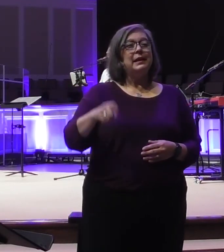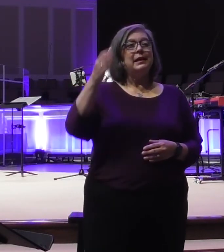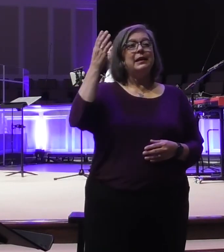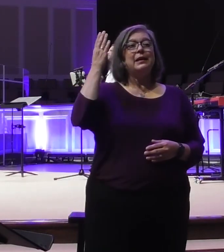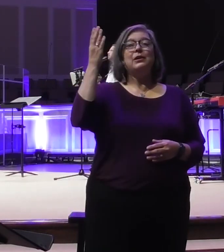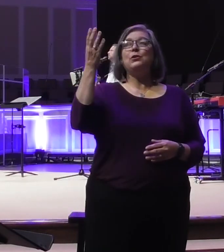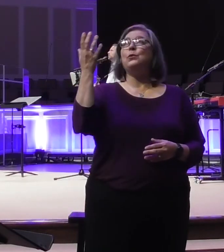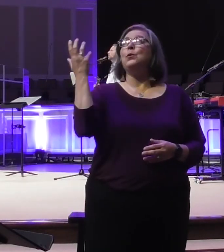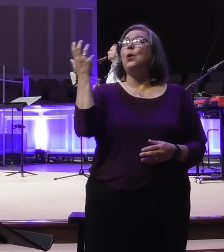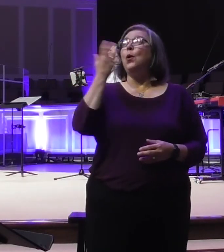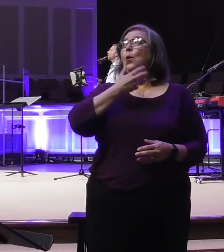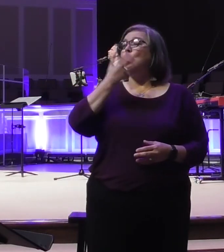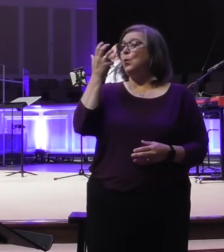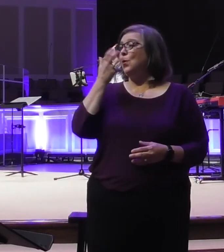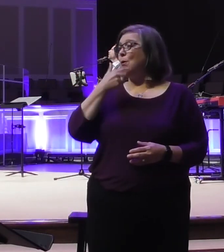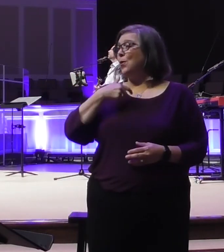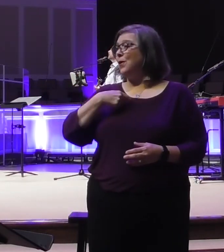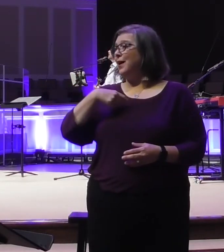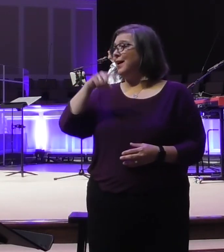need you.